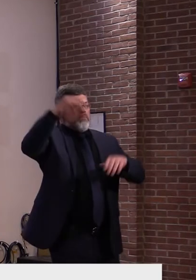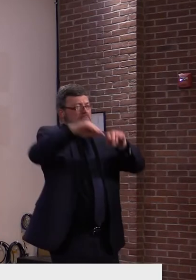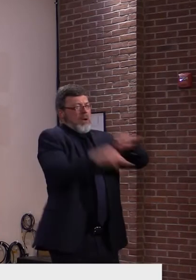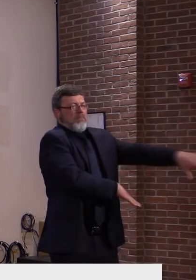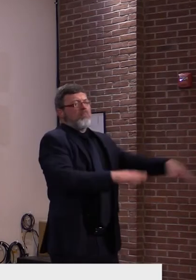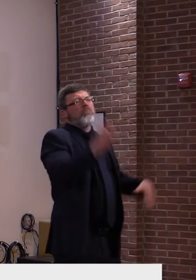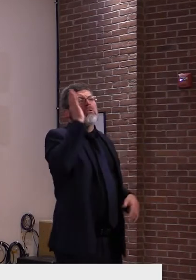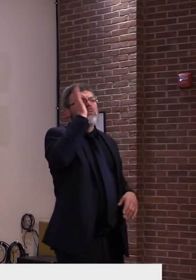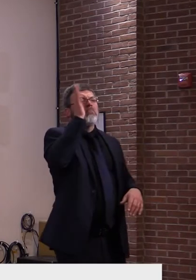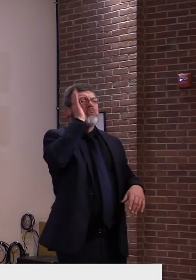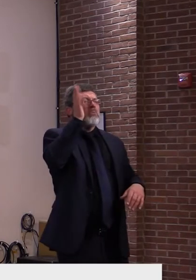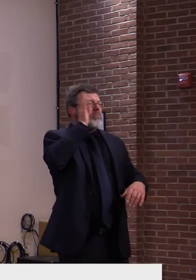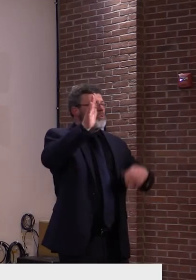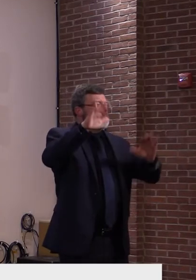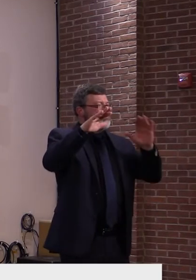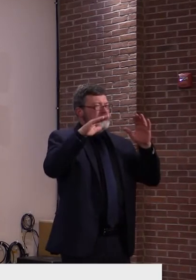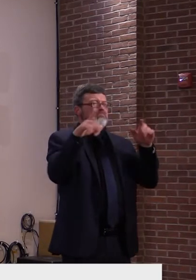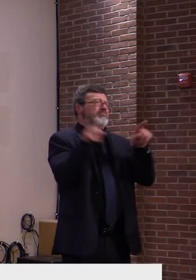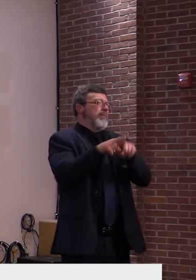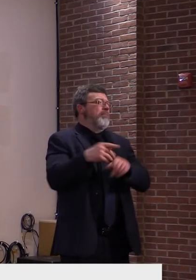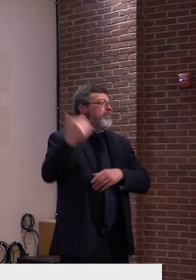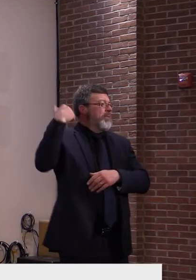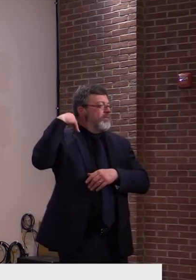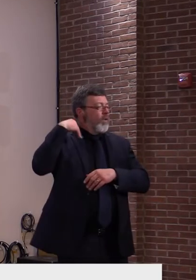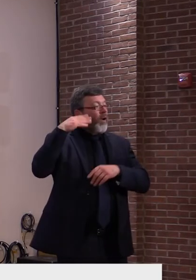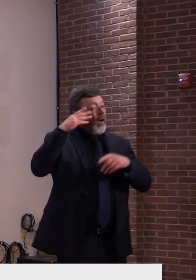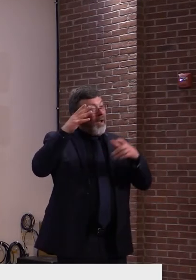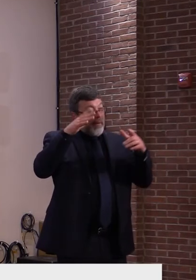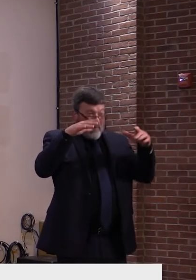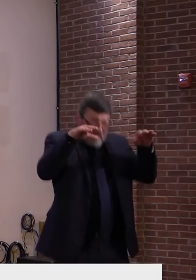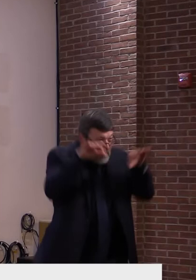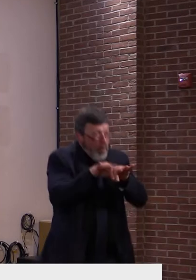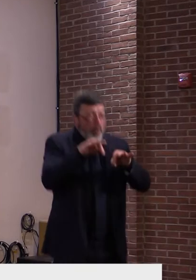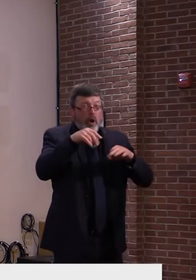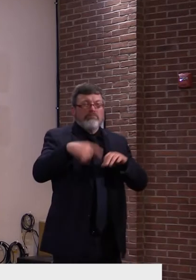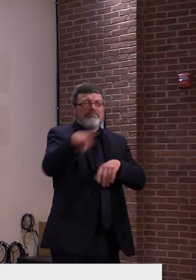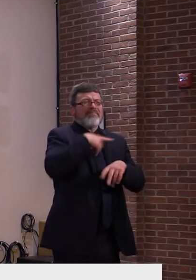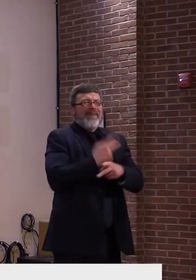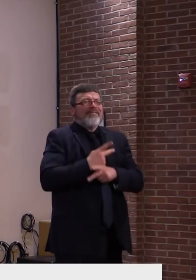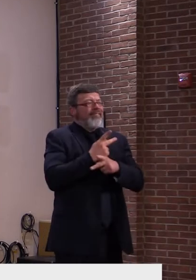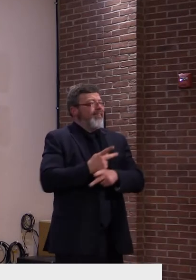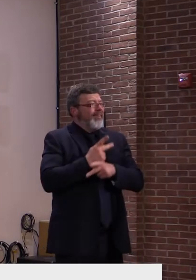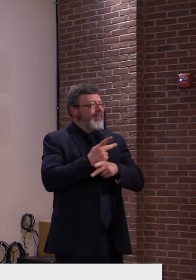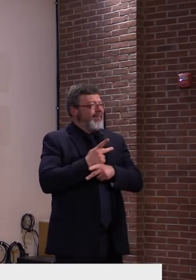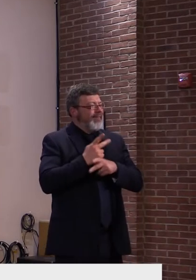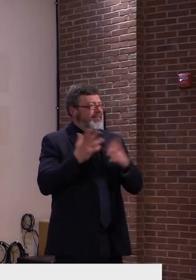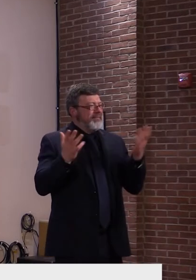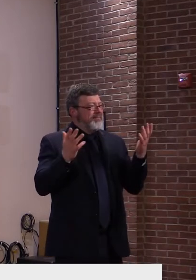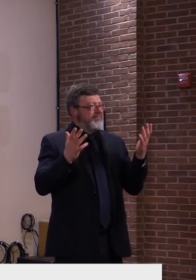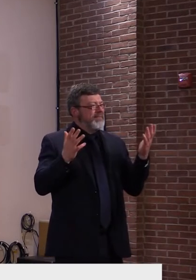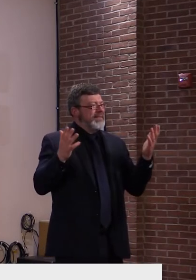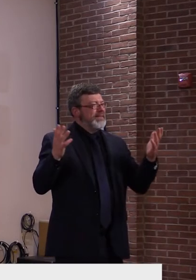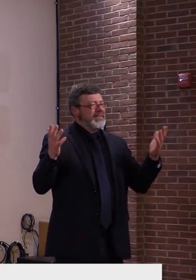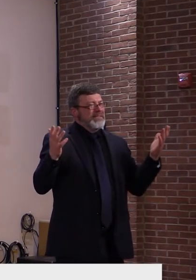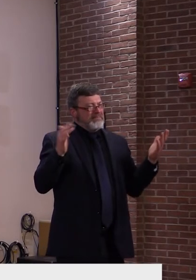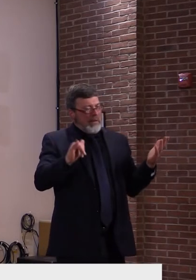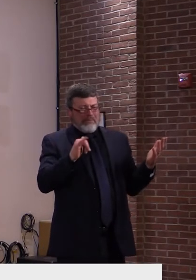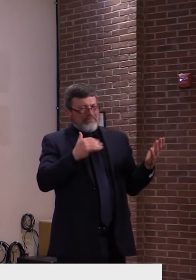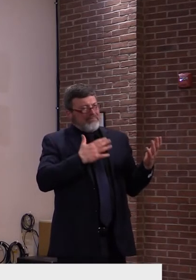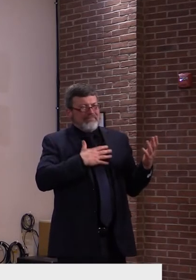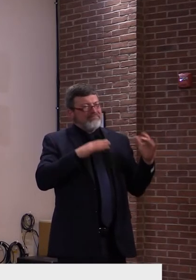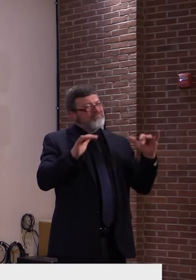you'd like to be a bit more prudent and cautious. And so that's my attitude with regards to that. You know, these